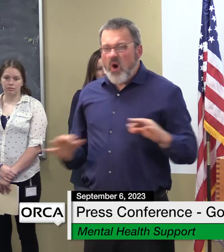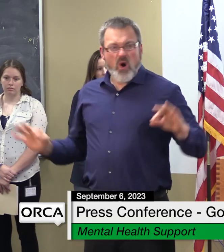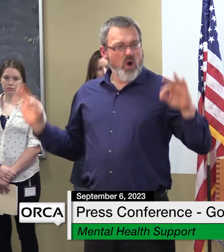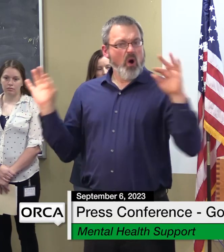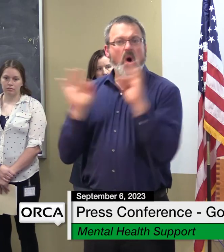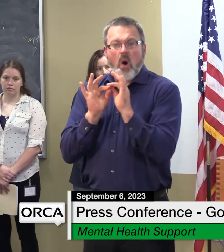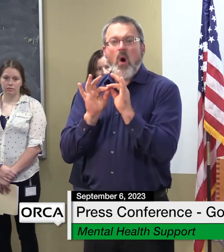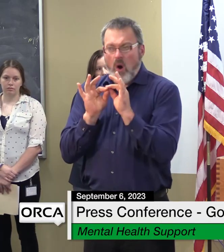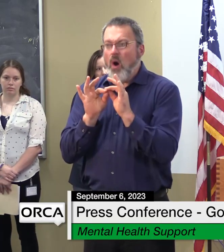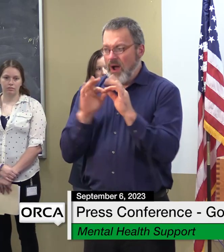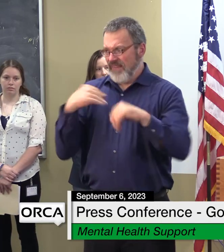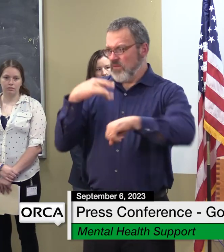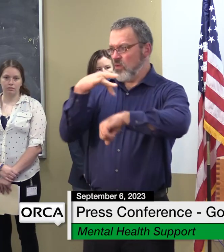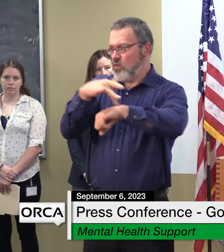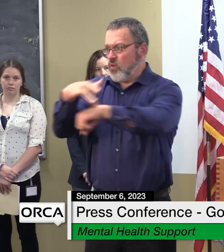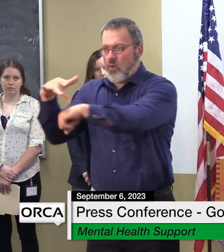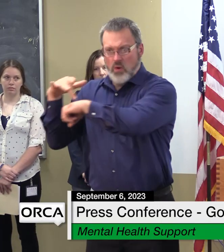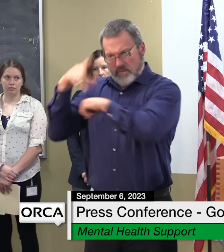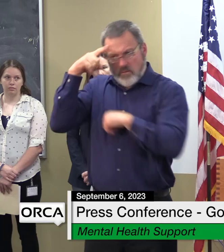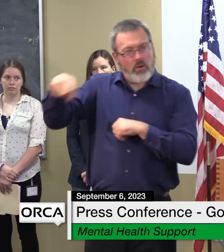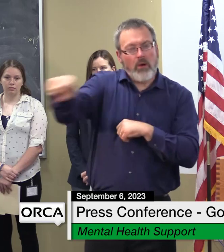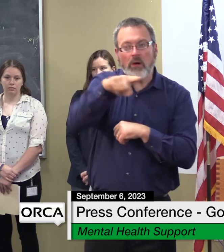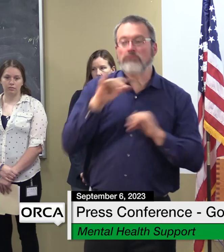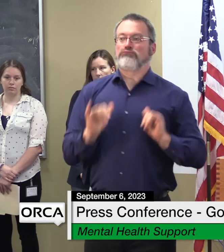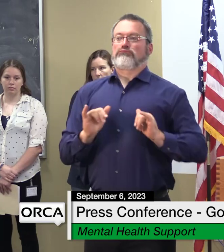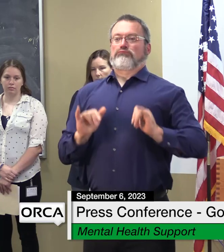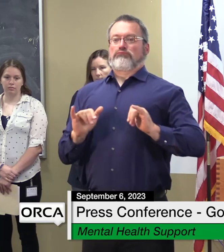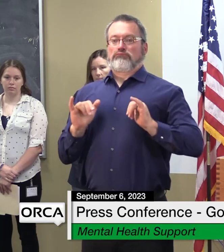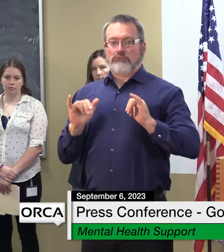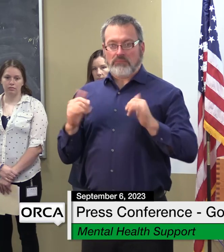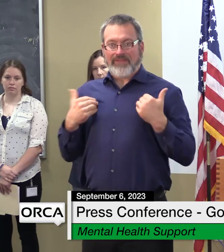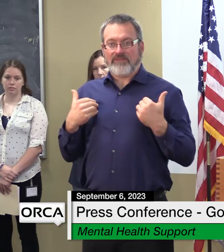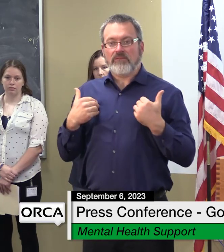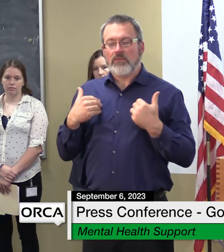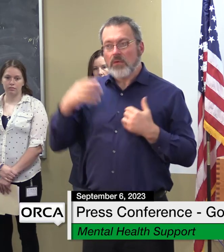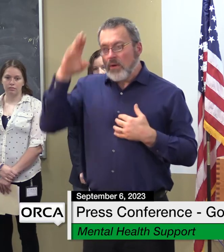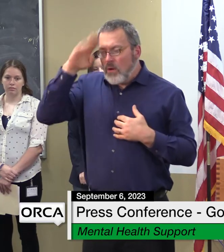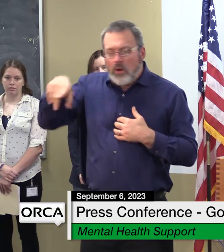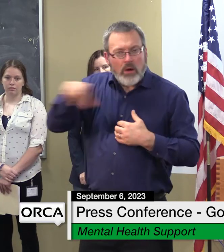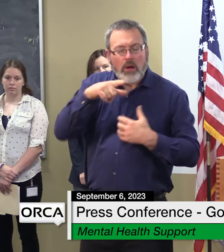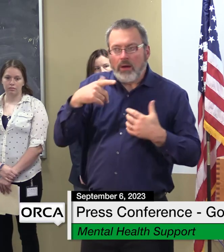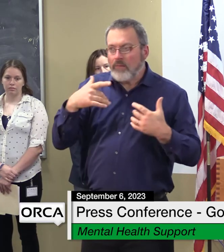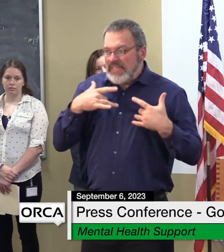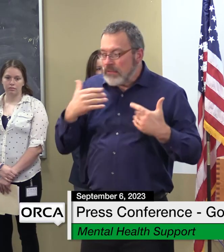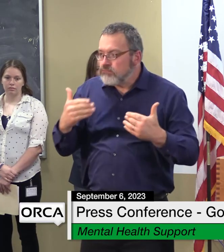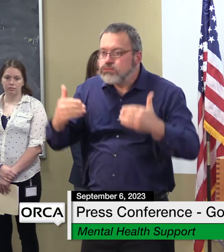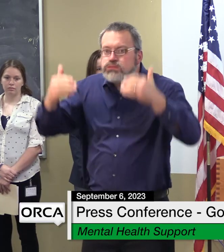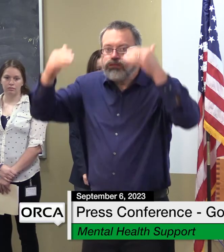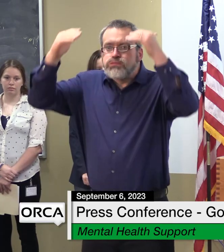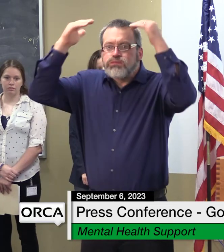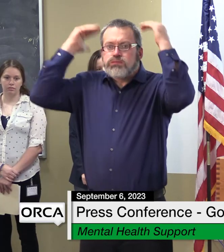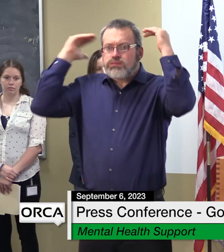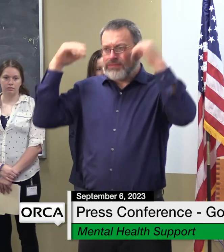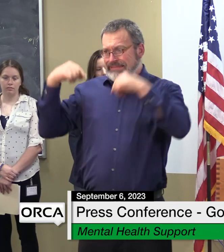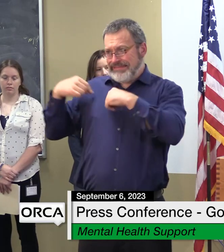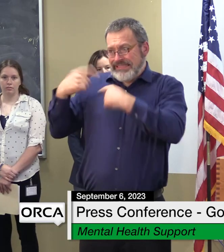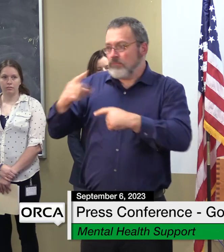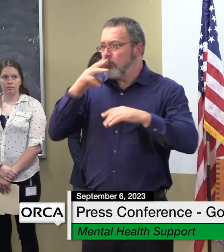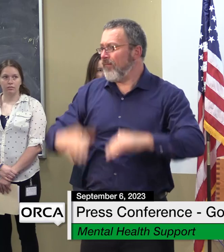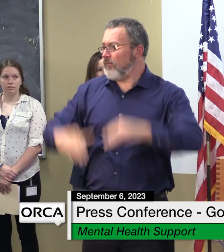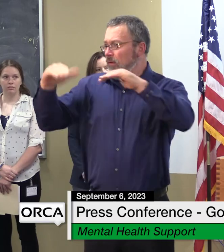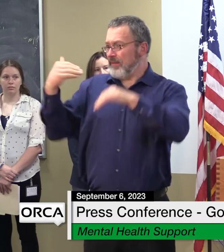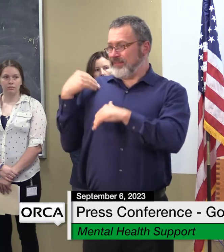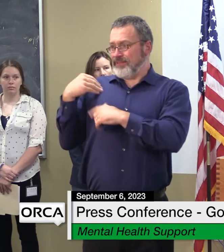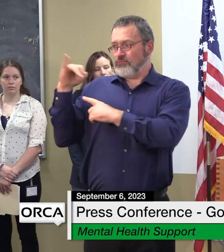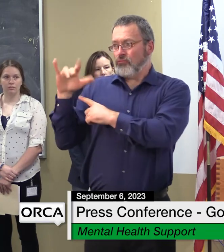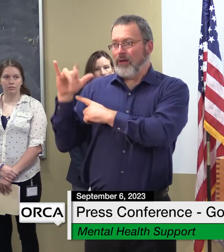resources available to them, as many are still overwhelmed with the hardships caused by this summer's flooding. I